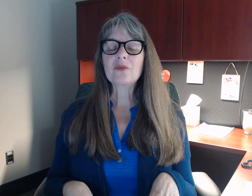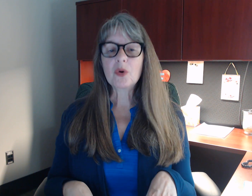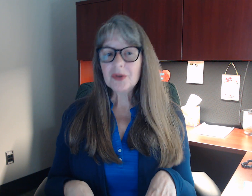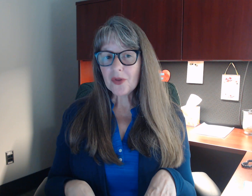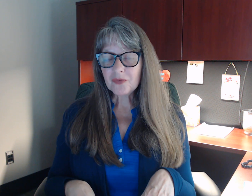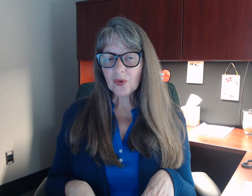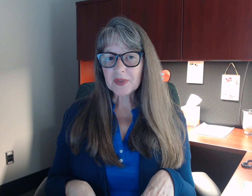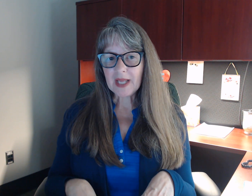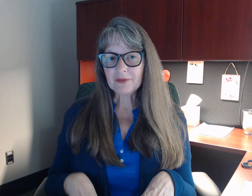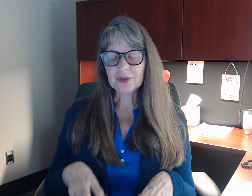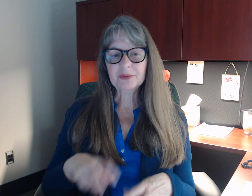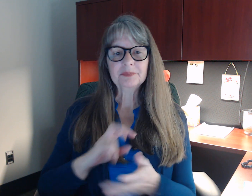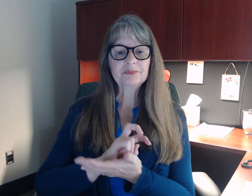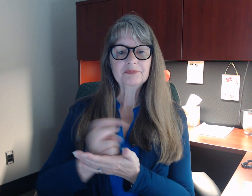Rolling on the floor with laughter.